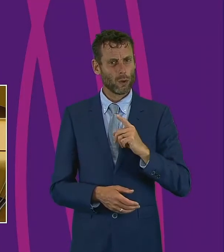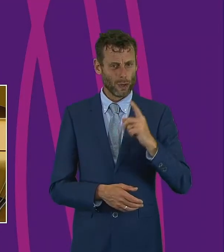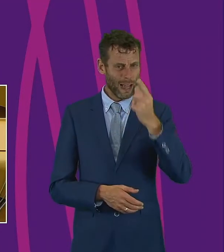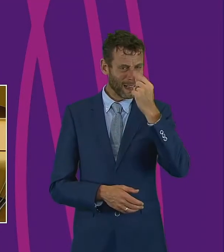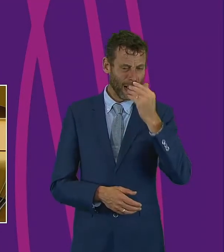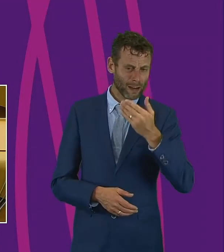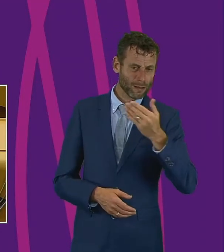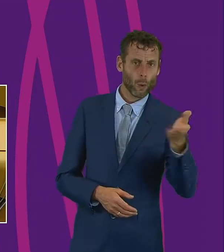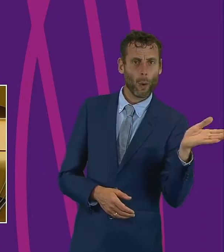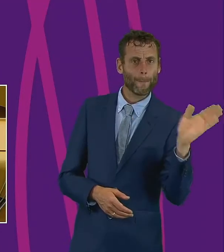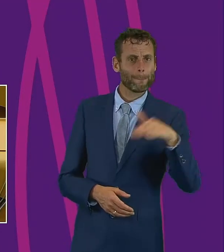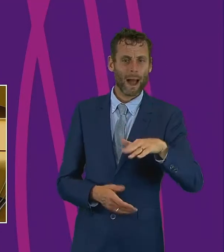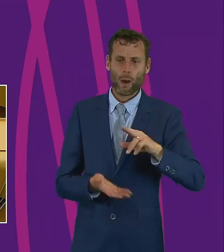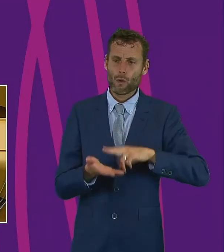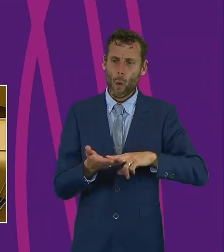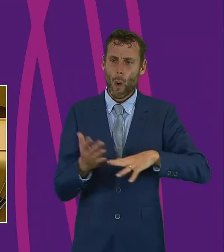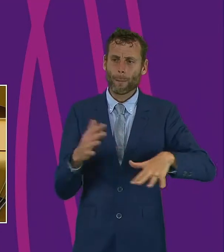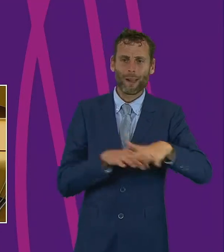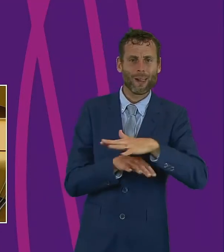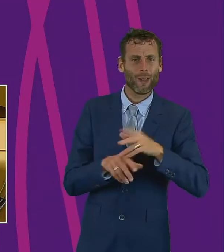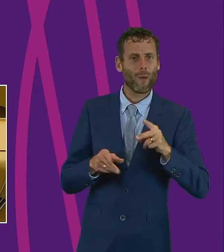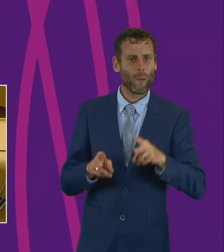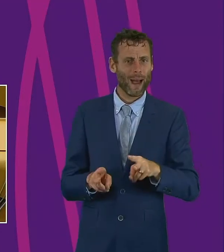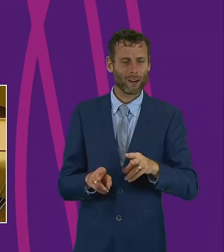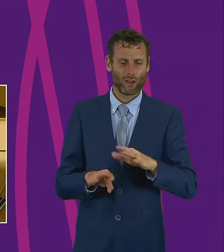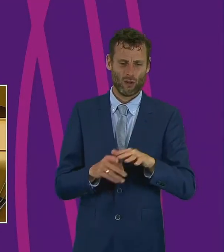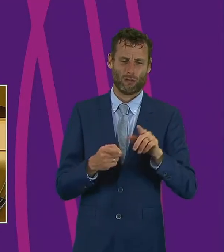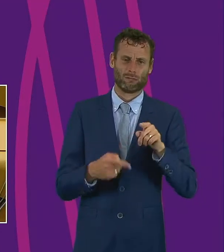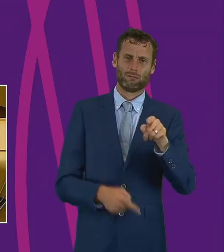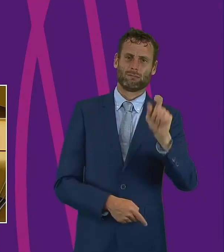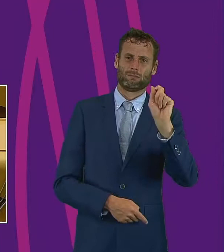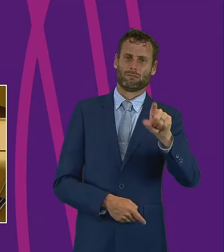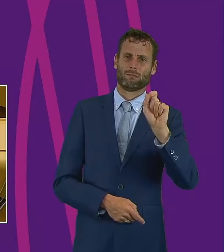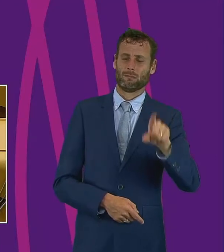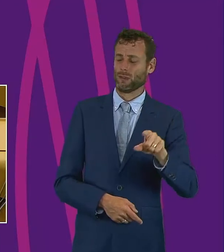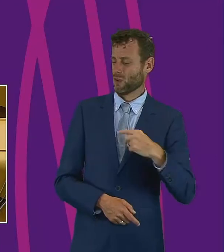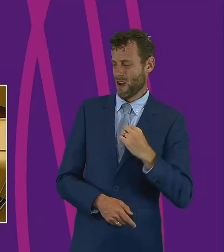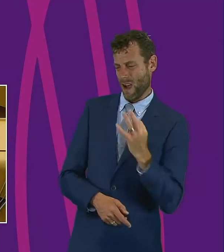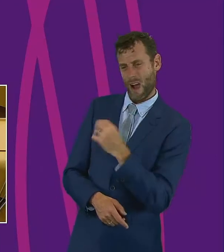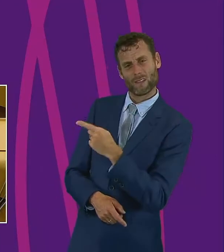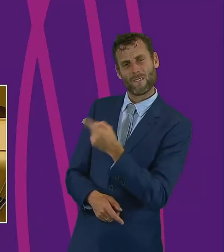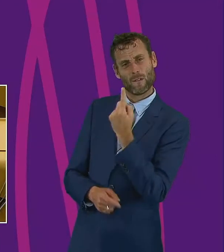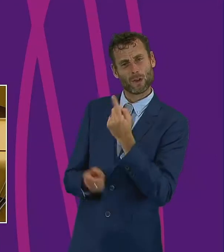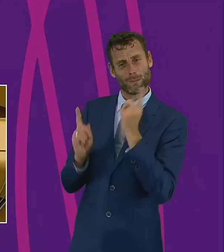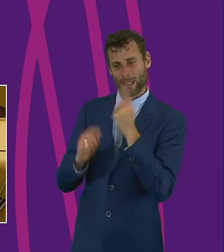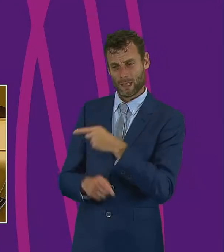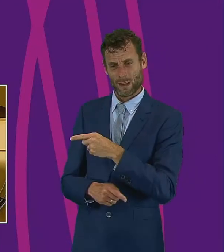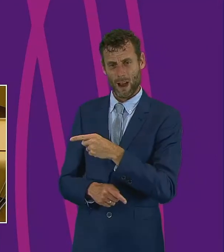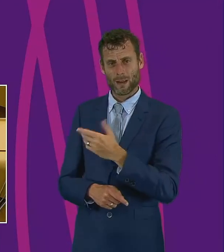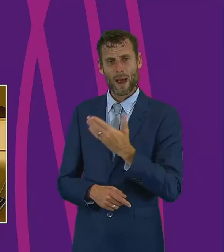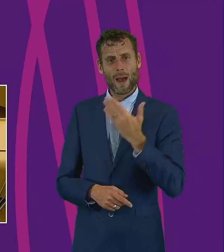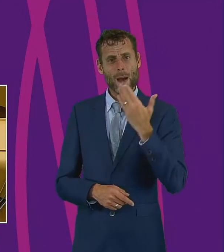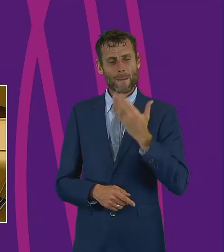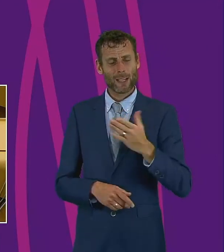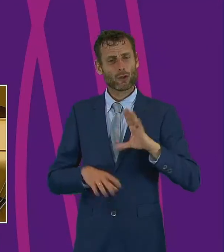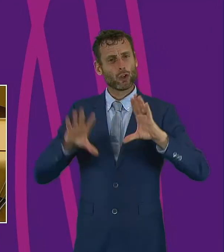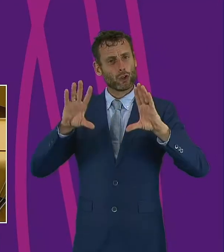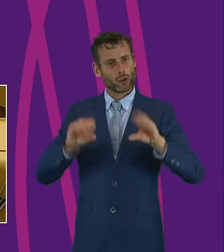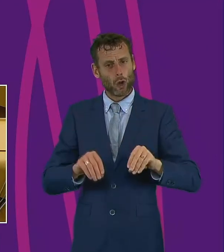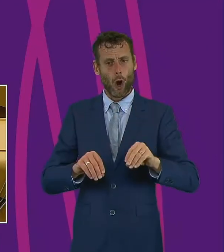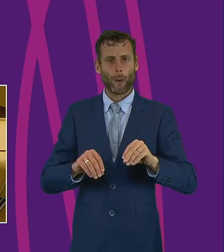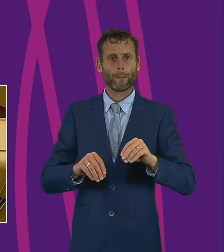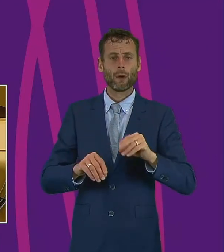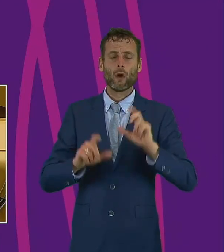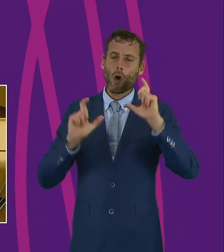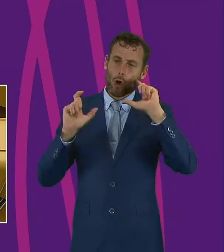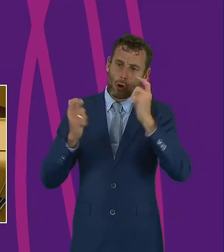of normality. Can the First Minister look at this, take what steps that she can to prevent outsourcing in the future, because at least